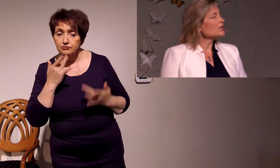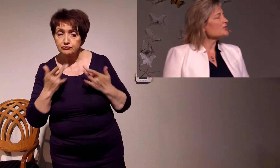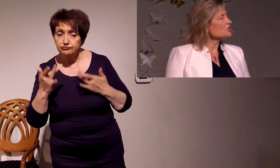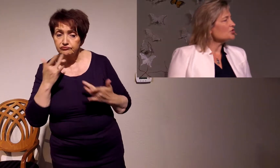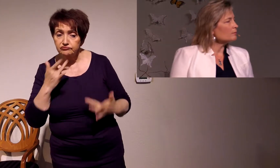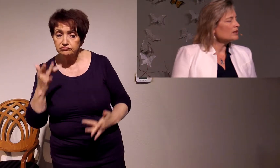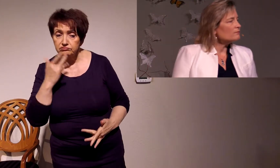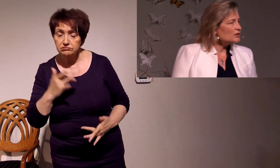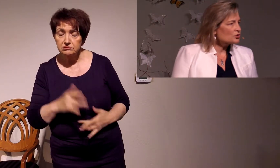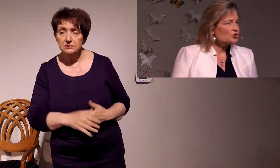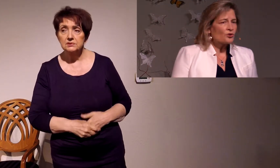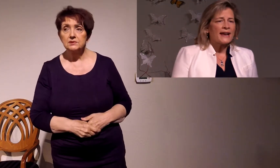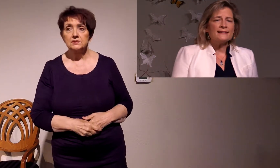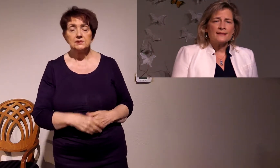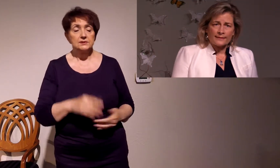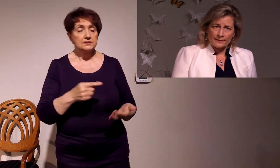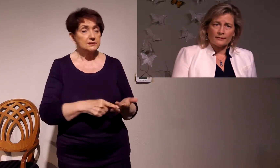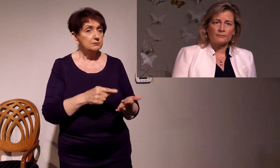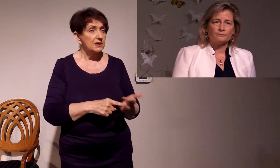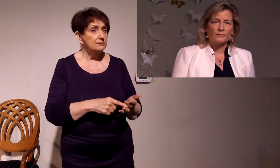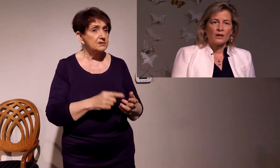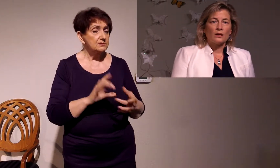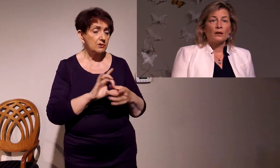Sometimes that relationship can feel strained,